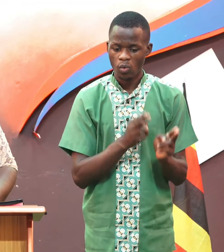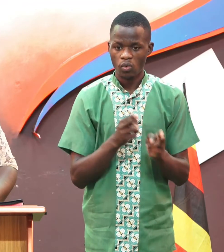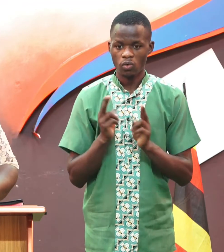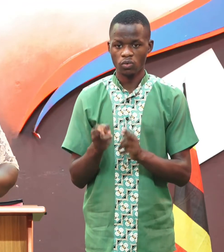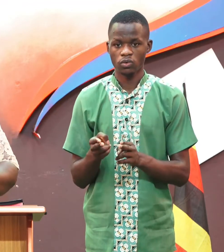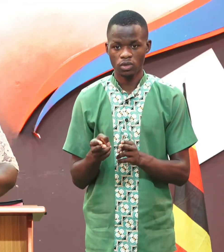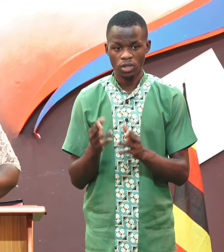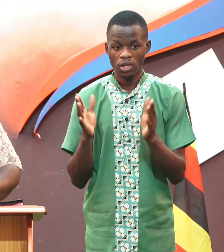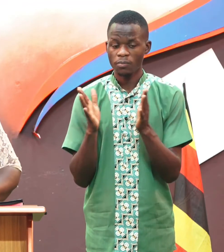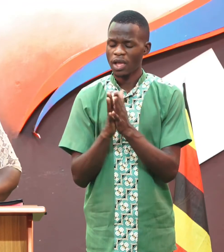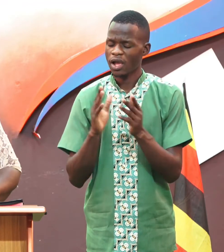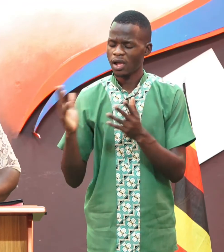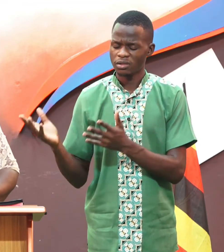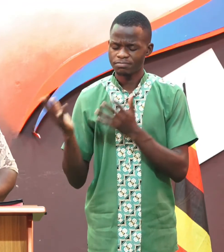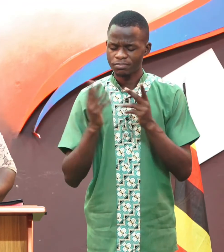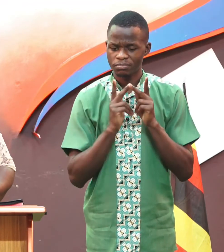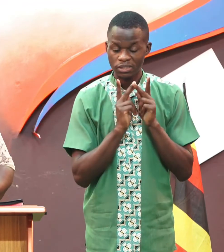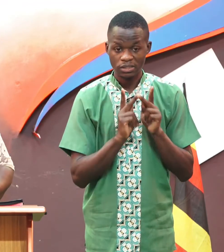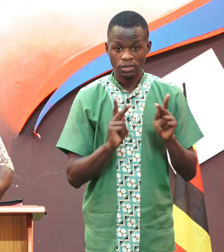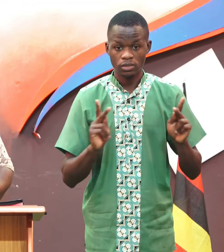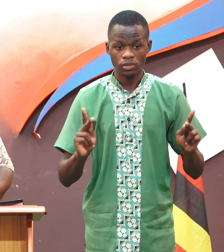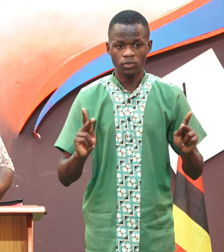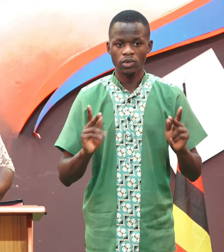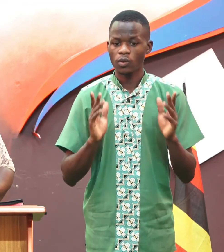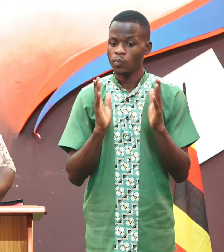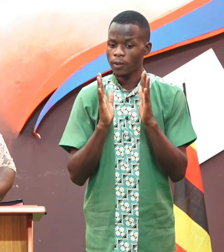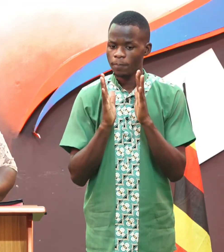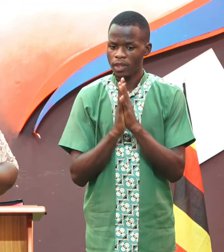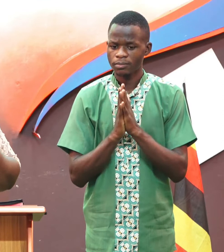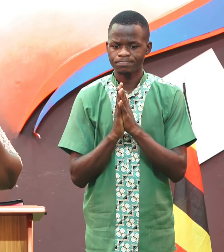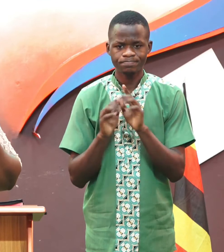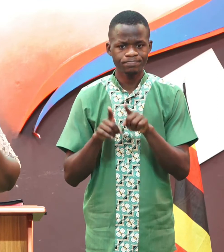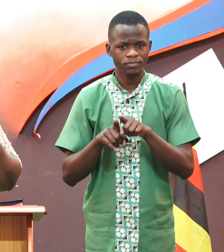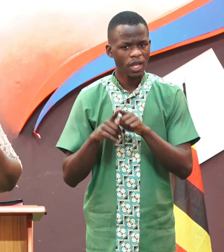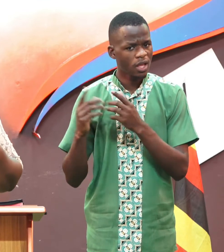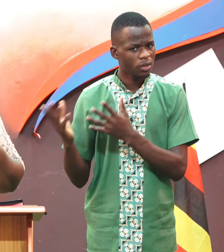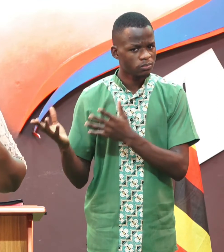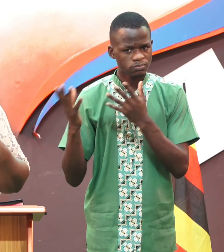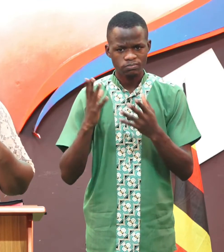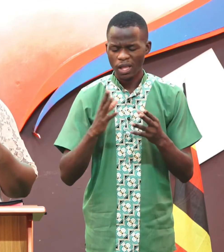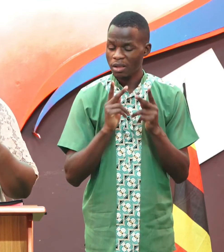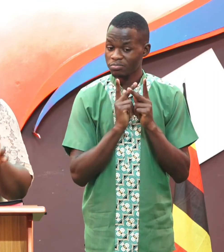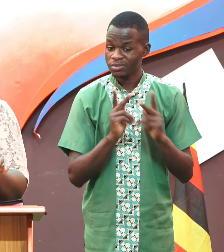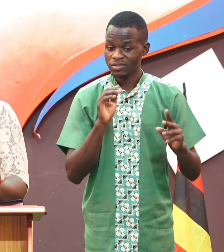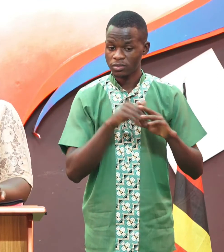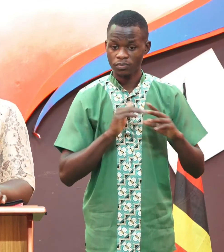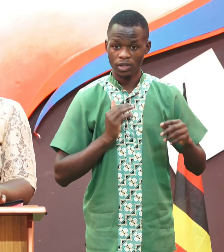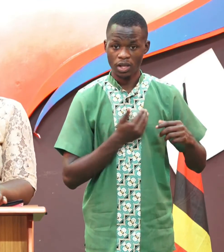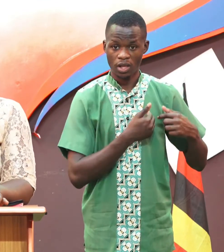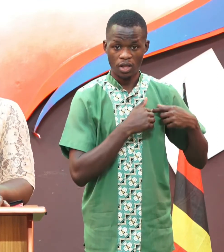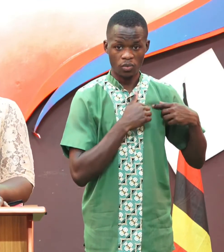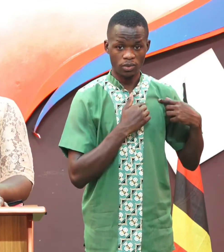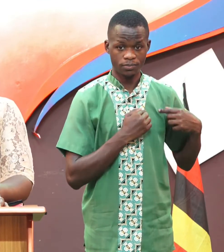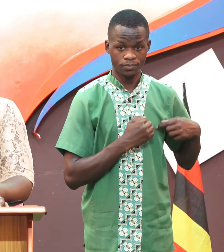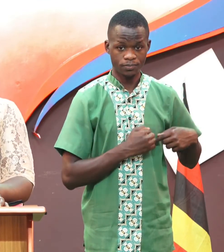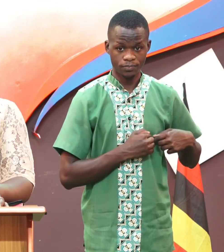brings hope. Neguleta emirembe. And it brings peace. Neguleta emirembe munda mitima gyaffe. And brings peace